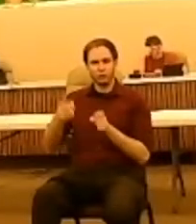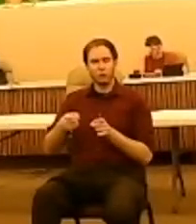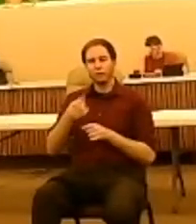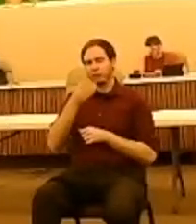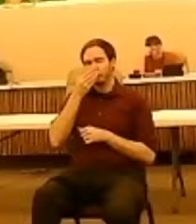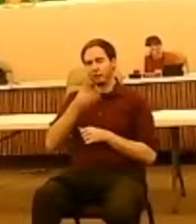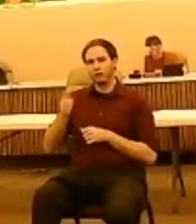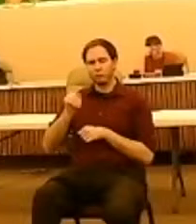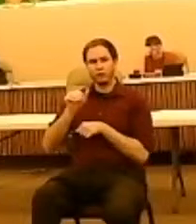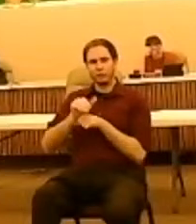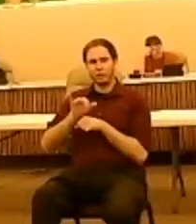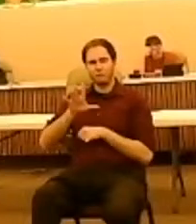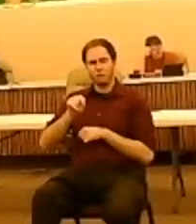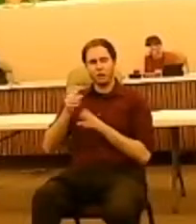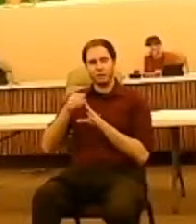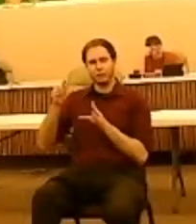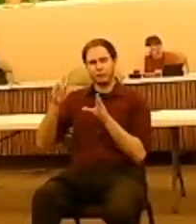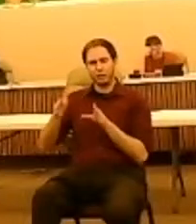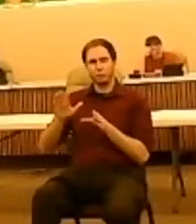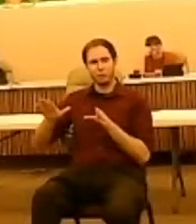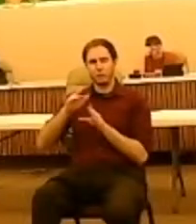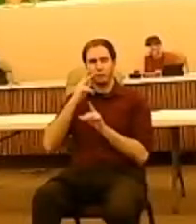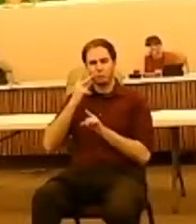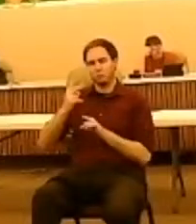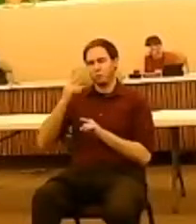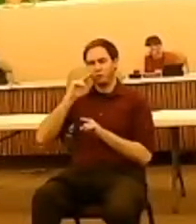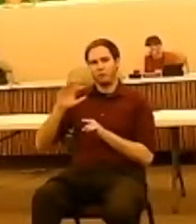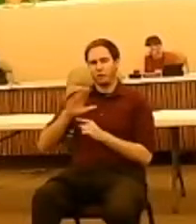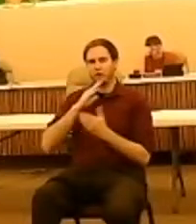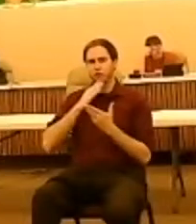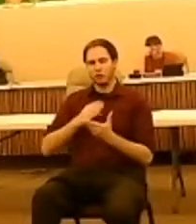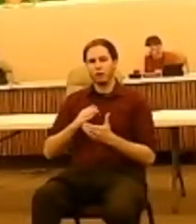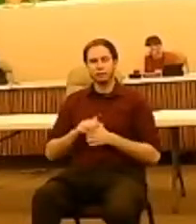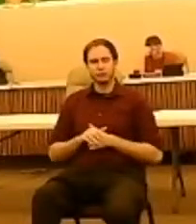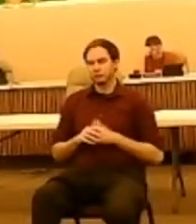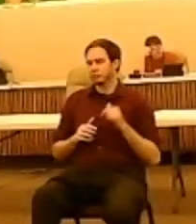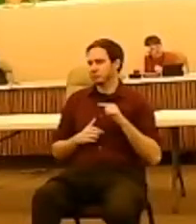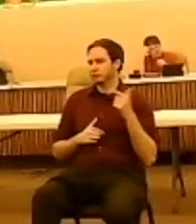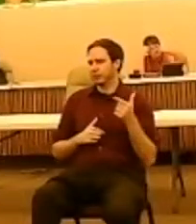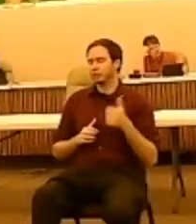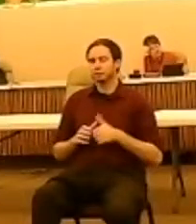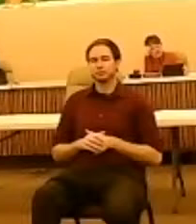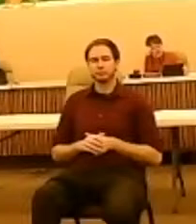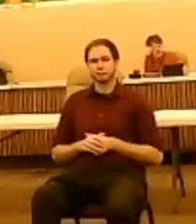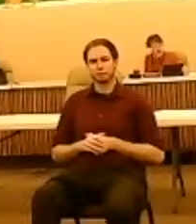Night Frost Neighbors Memorial for their generosity. Second.